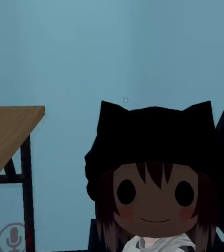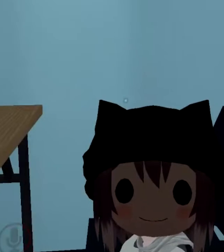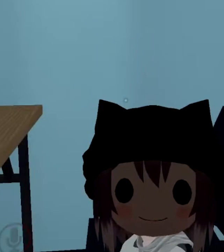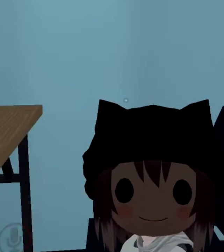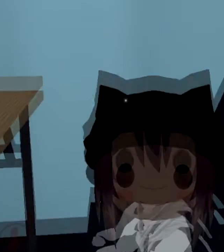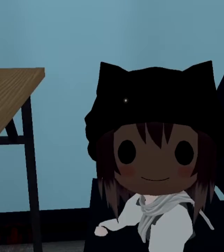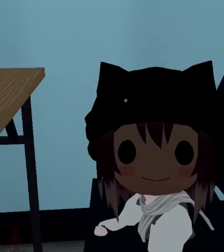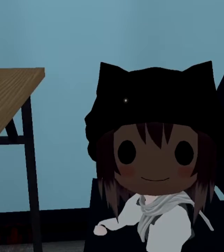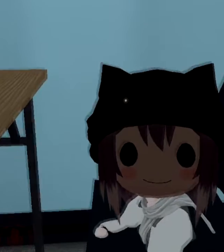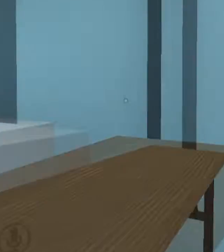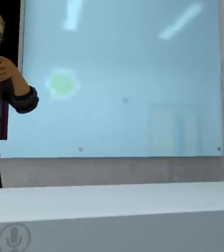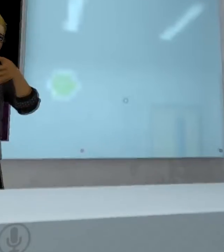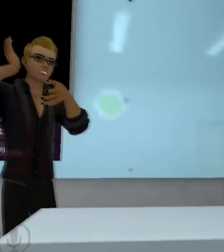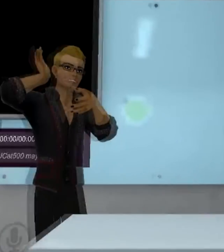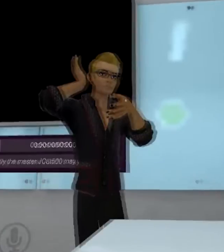he's been kind of roughing around